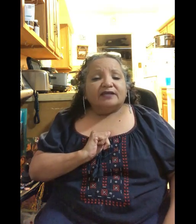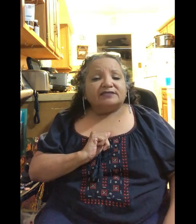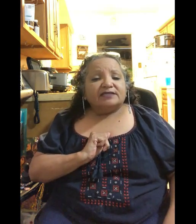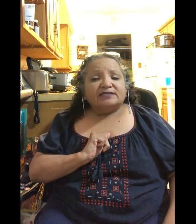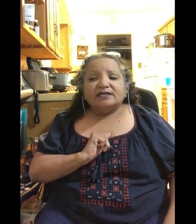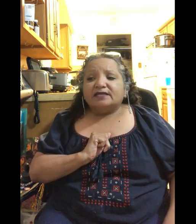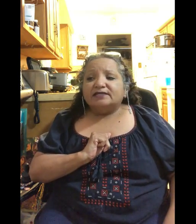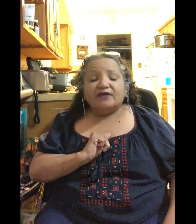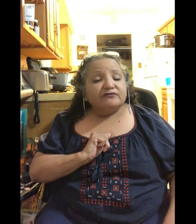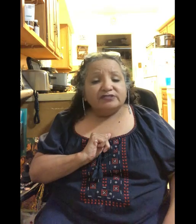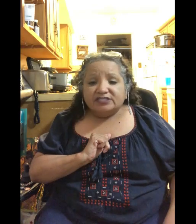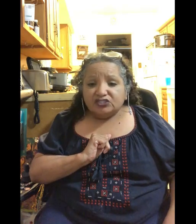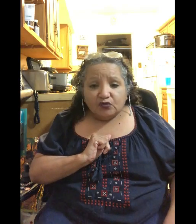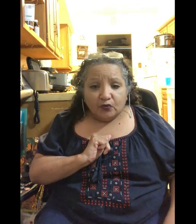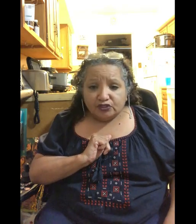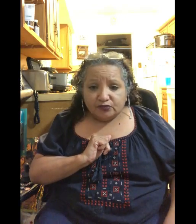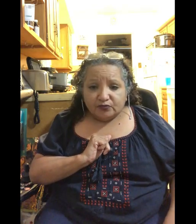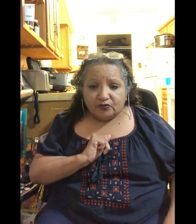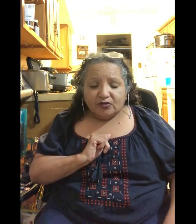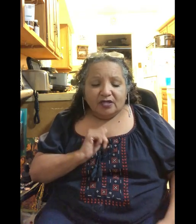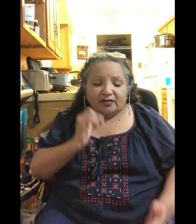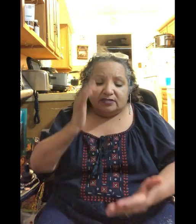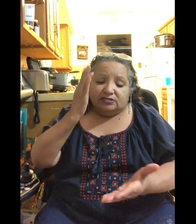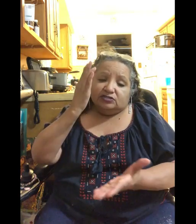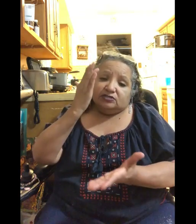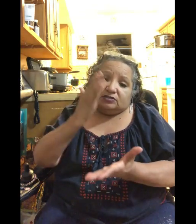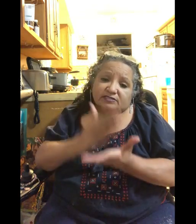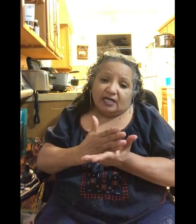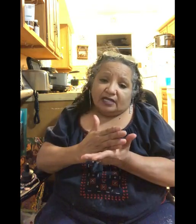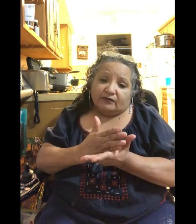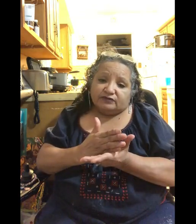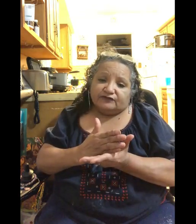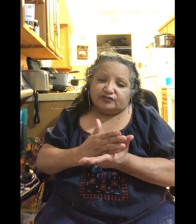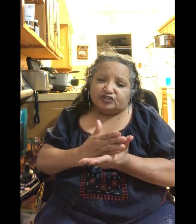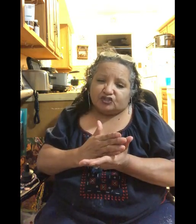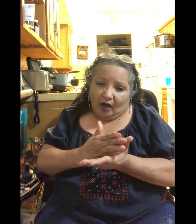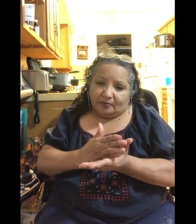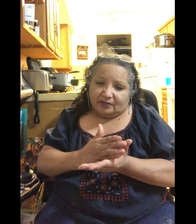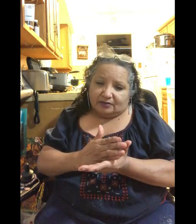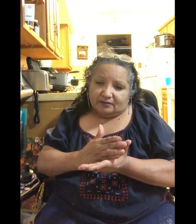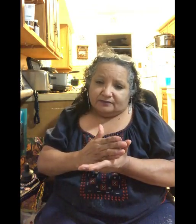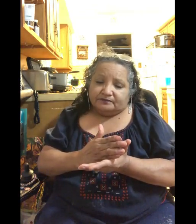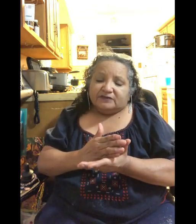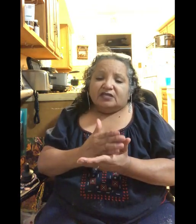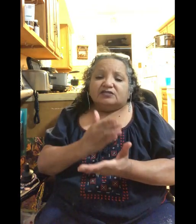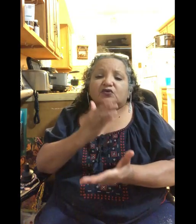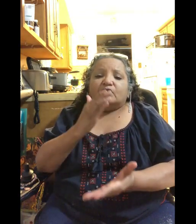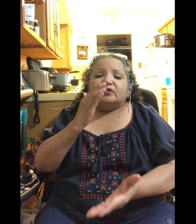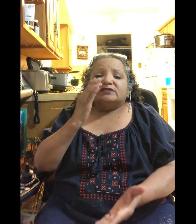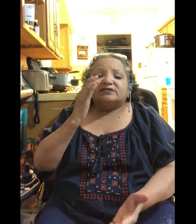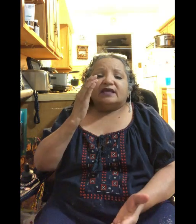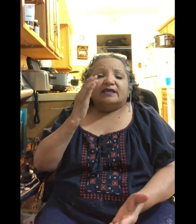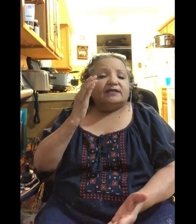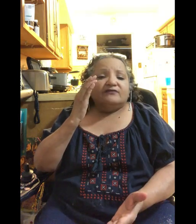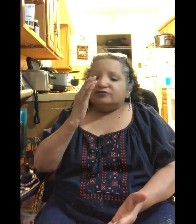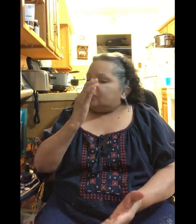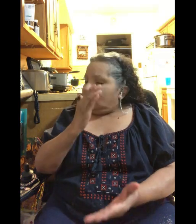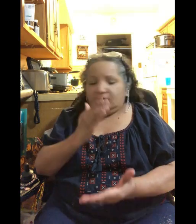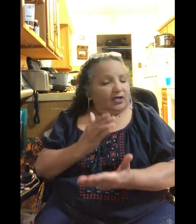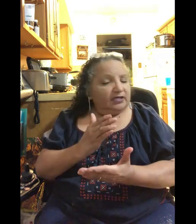it says, never cease to worship you. This is the sign language for stop. So we're going to say never stop. Again,